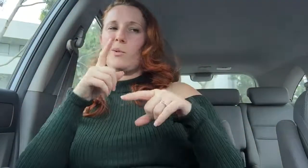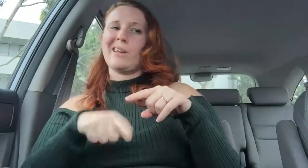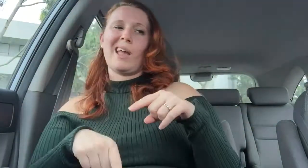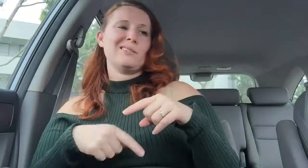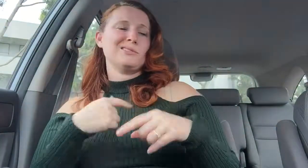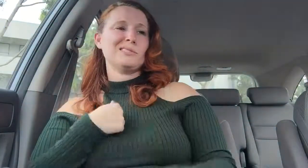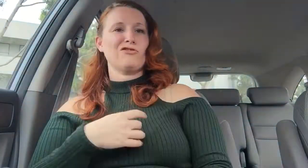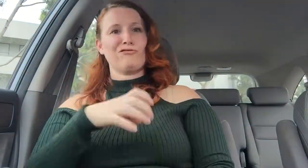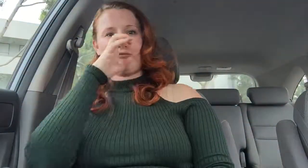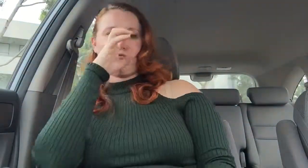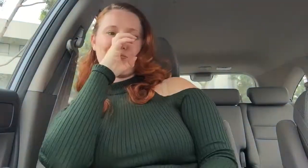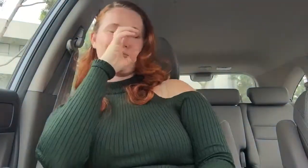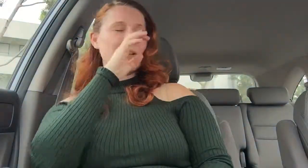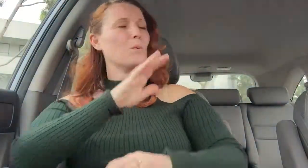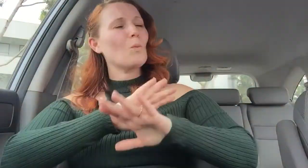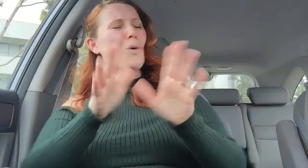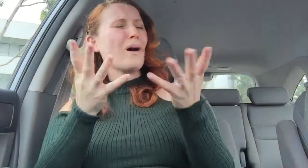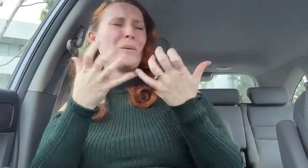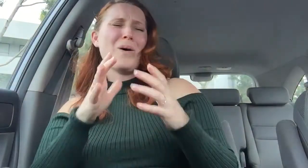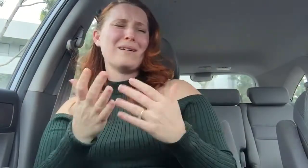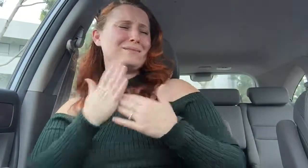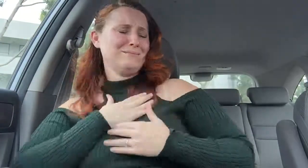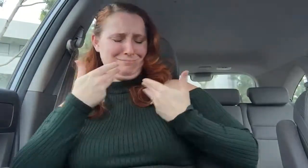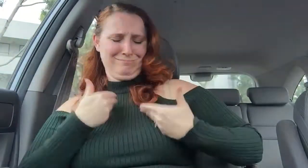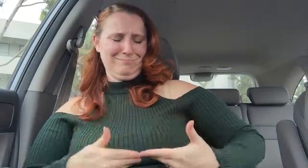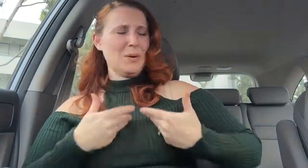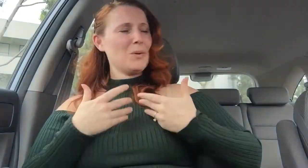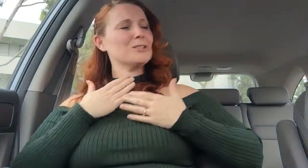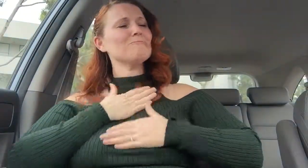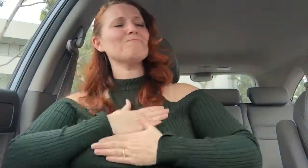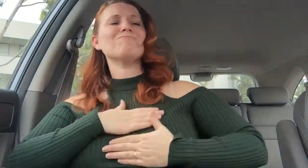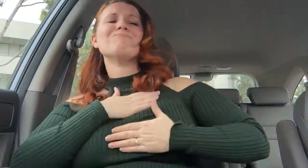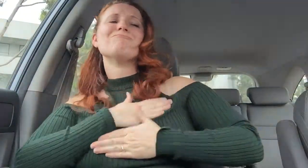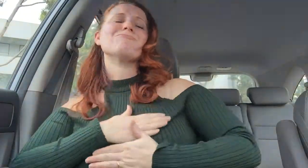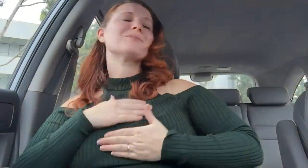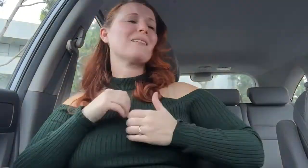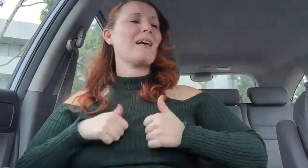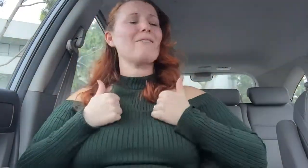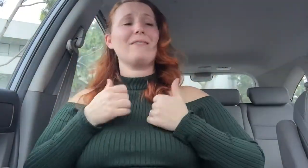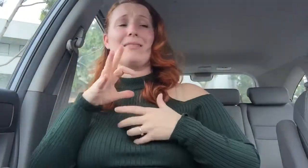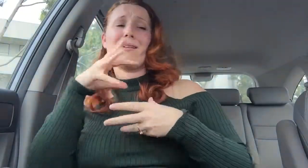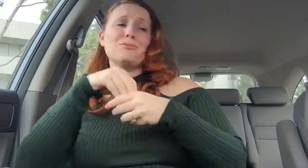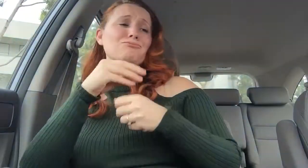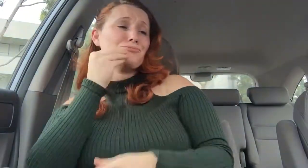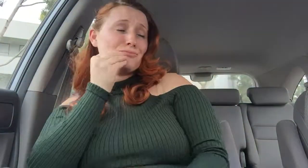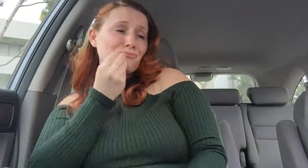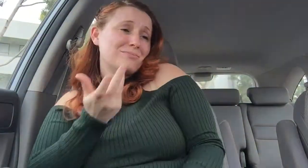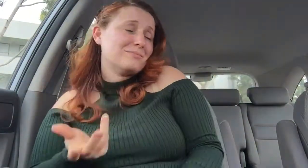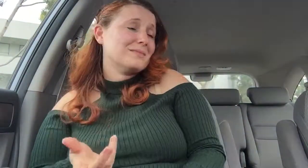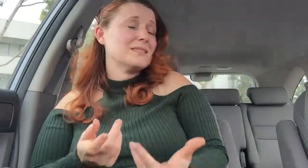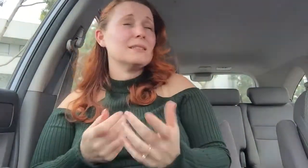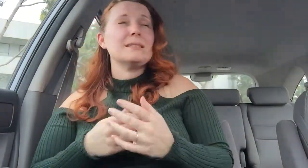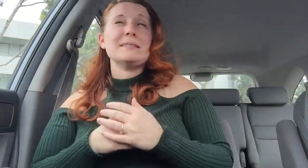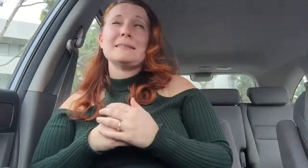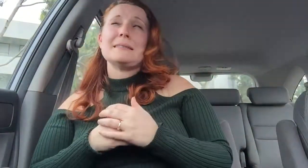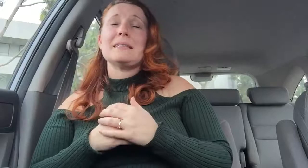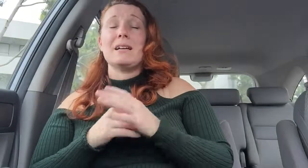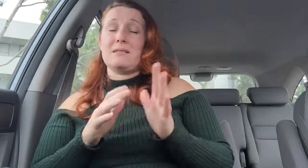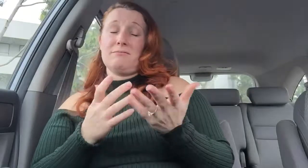it. I just don't want to. I want to live my life and enjoy the things that I really enjoy. For me, I do have like I don't eat sugar. Like, I